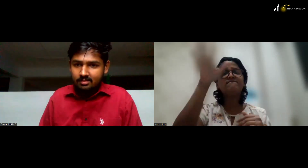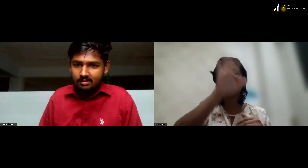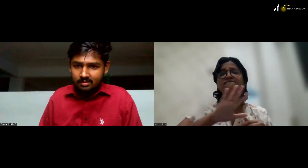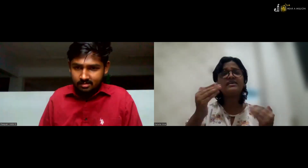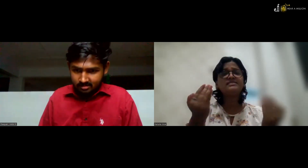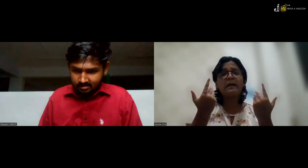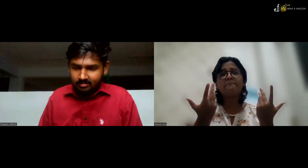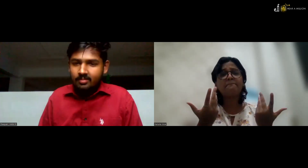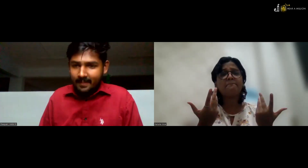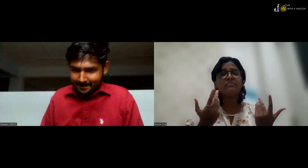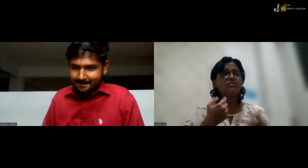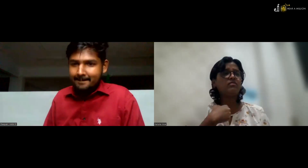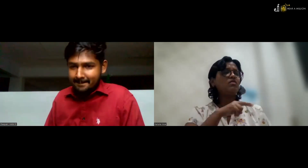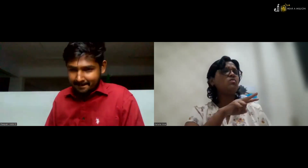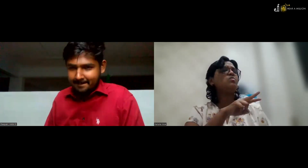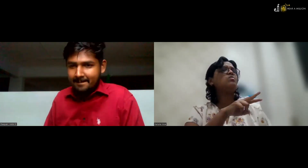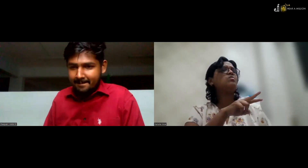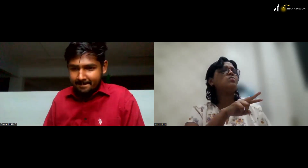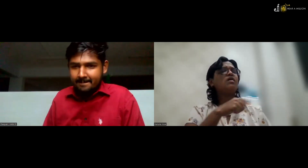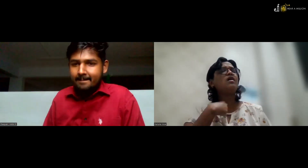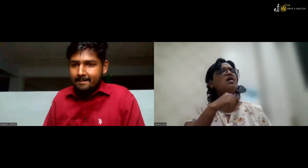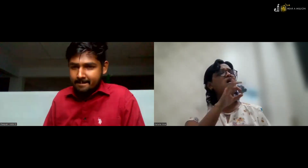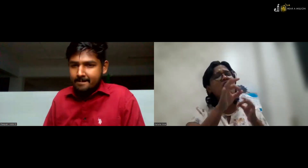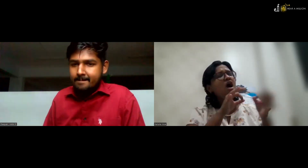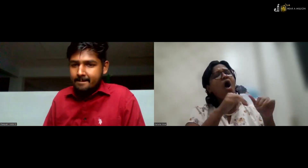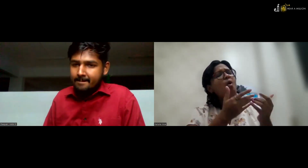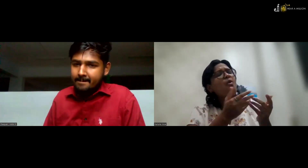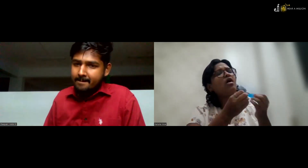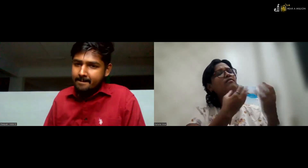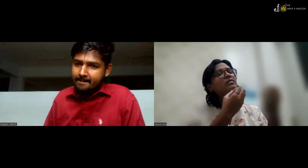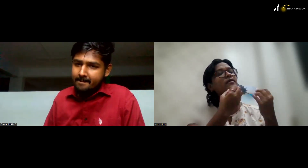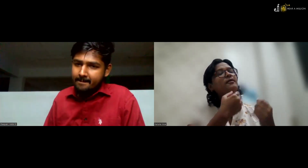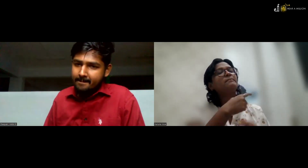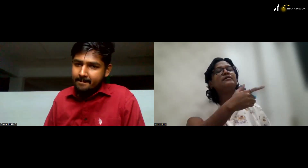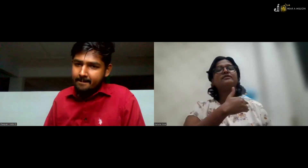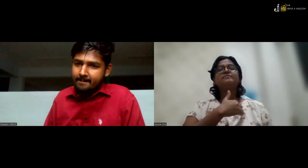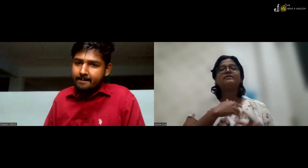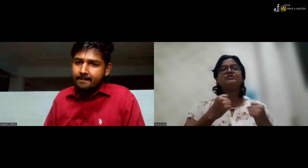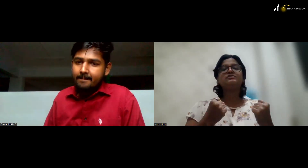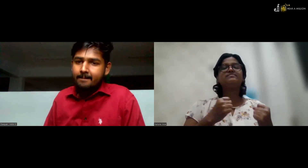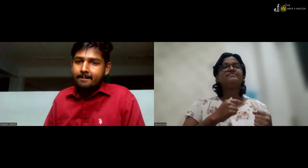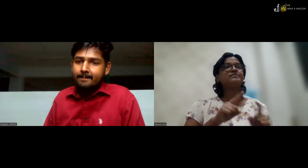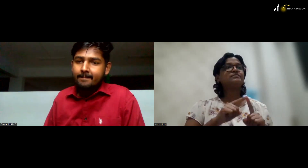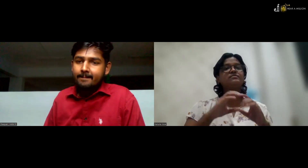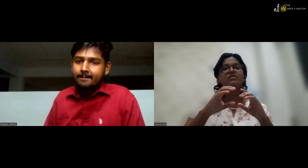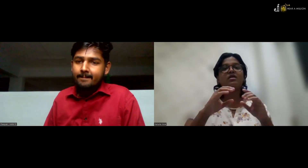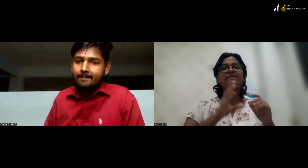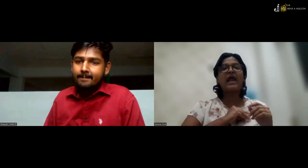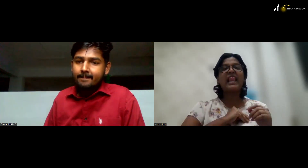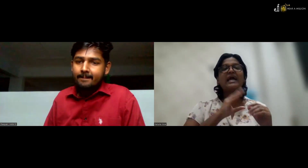They told me that they don't feel safe, and they are scared to travel alone.